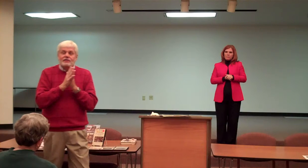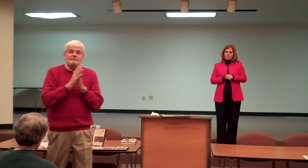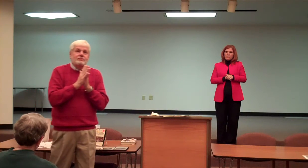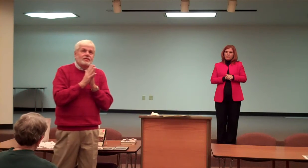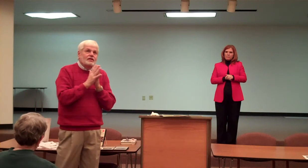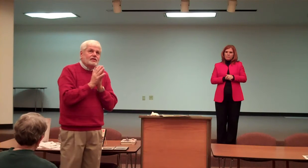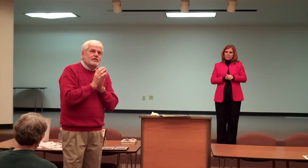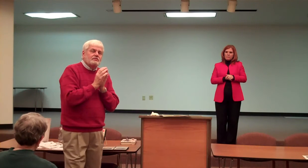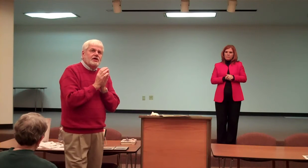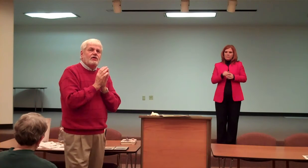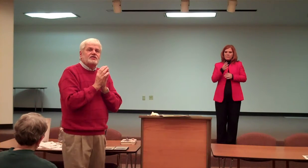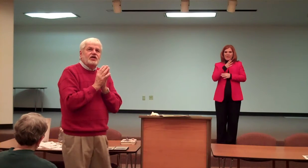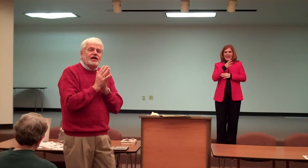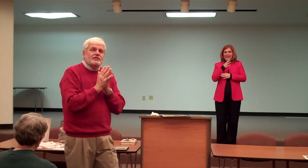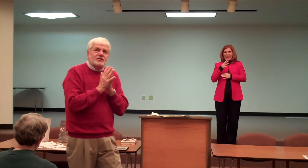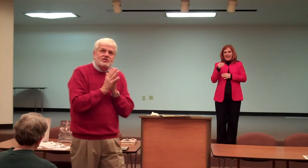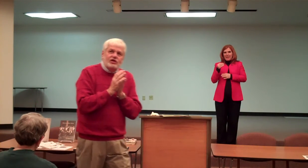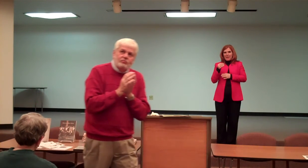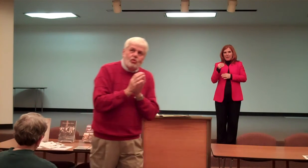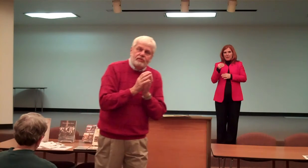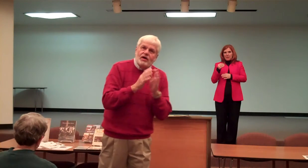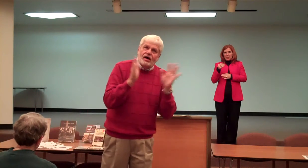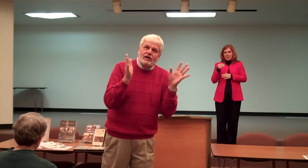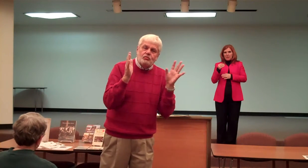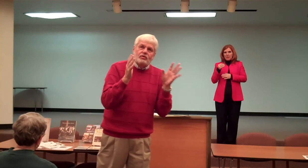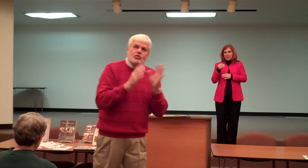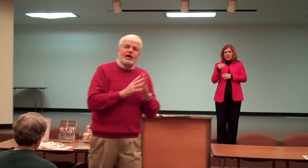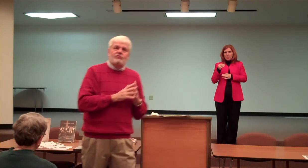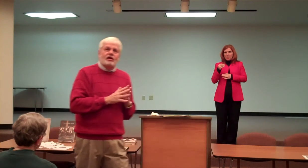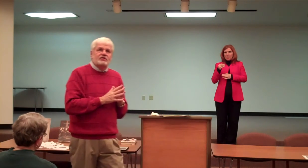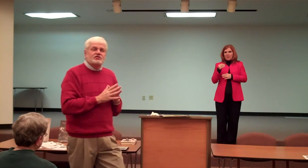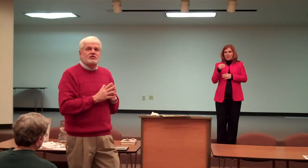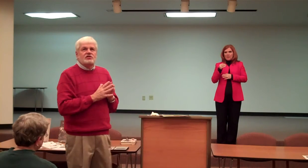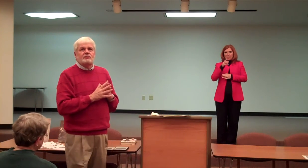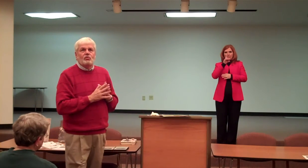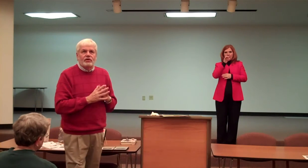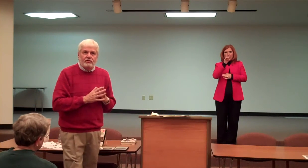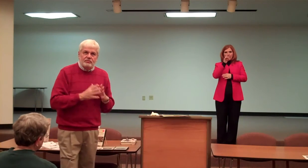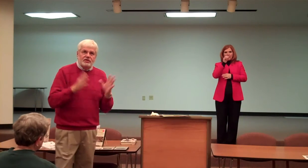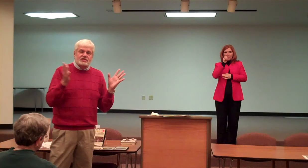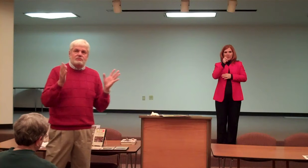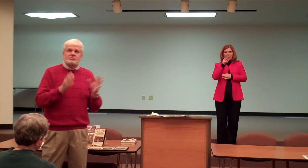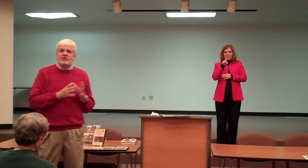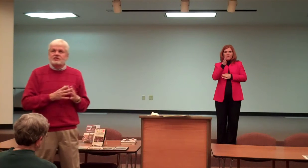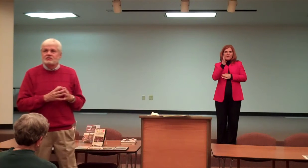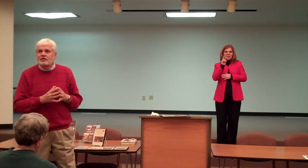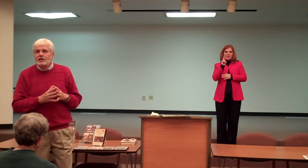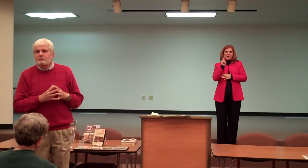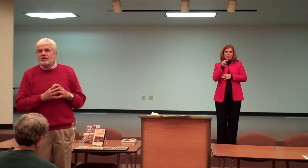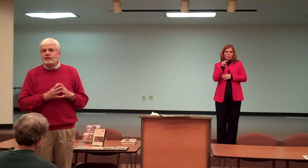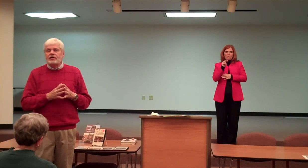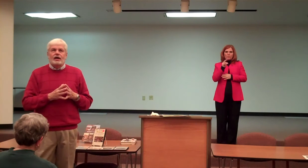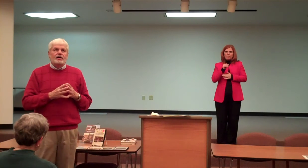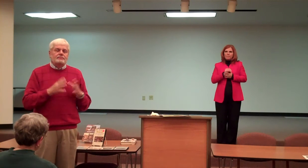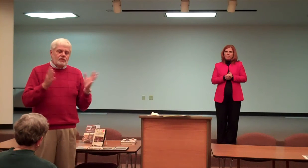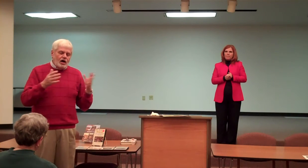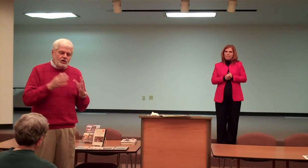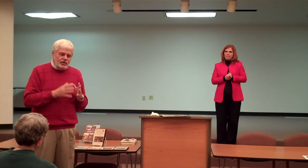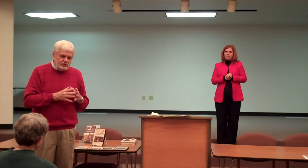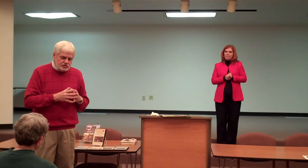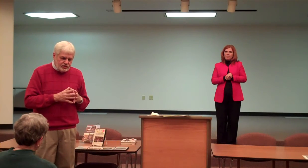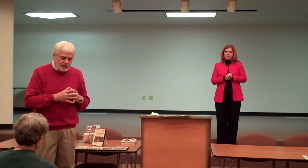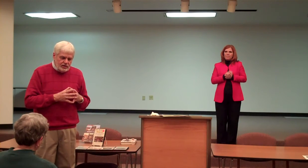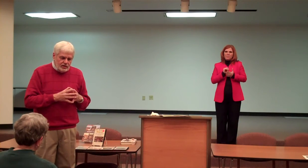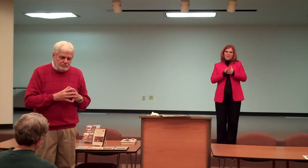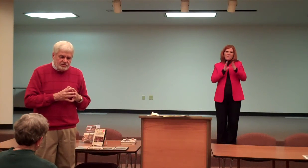And there in Dearborn, we have relatives in the Dearborn area because that was a big